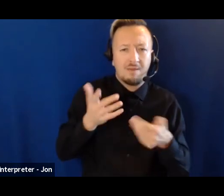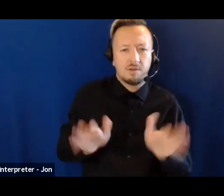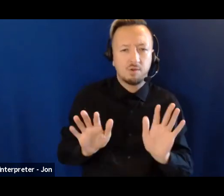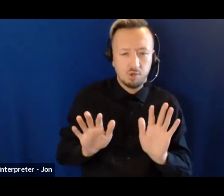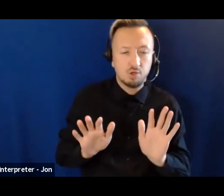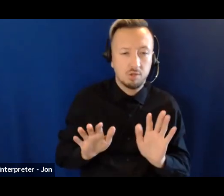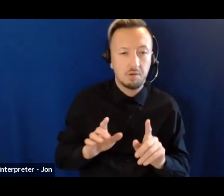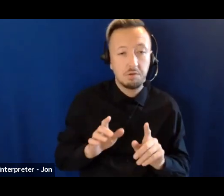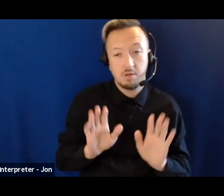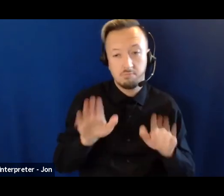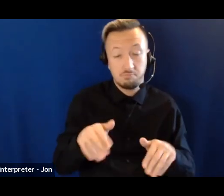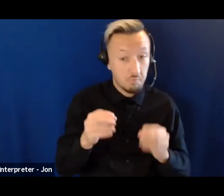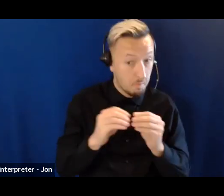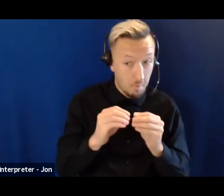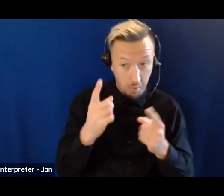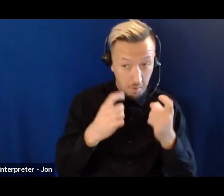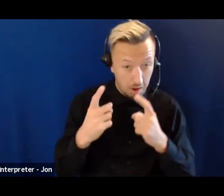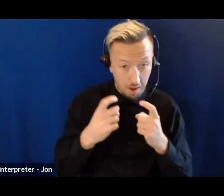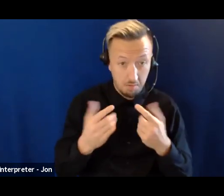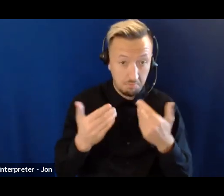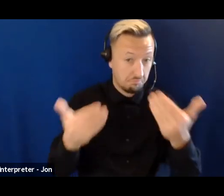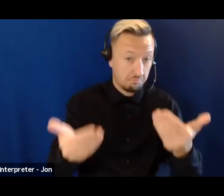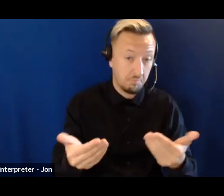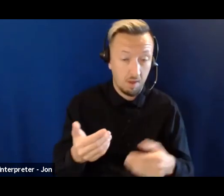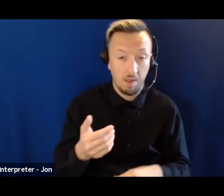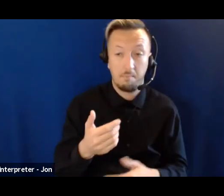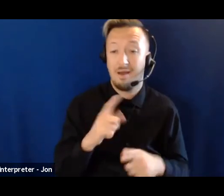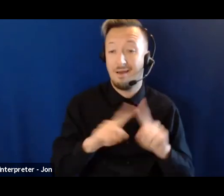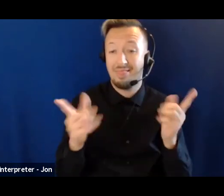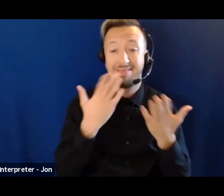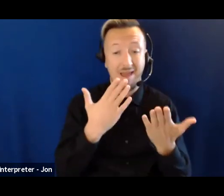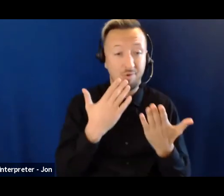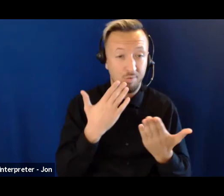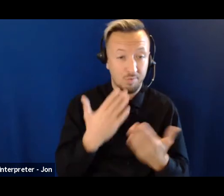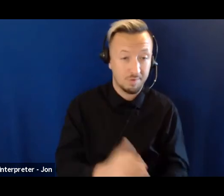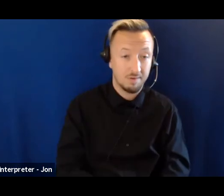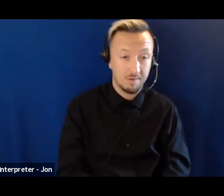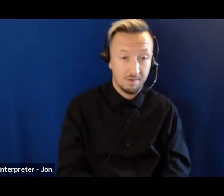So if you guys have any more questions, just go ahead and throw them up. I appreciate it. And